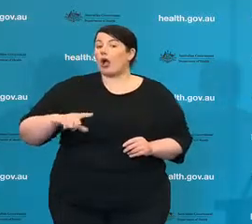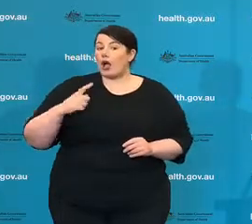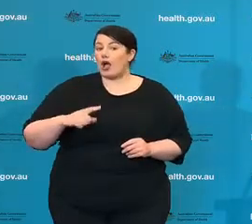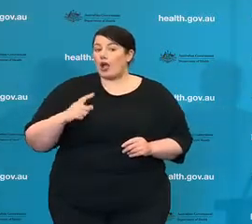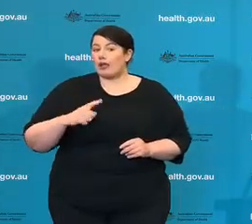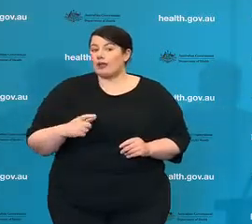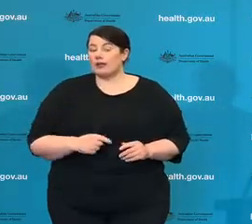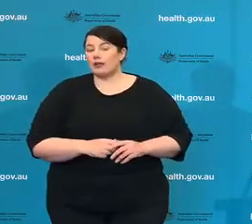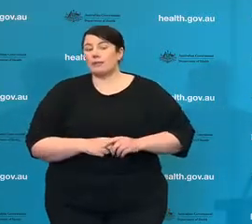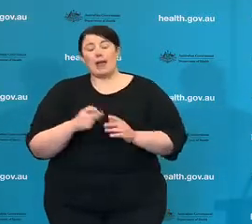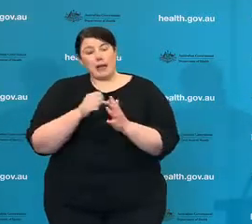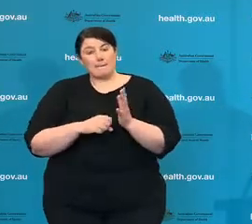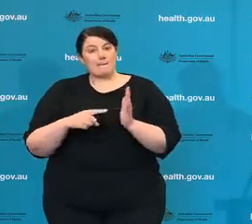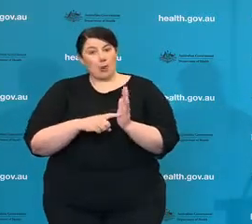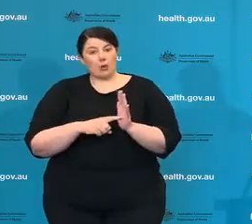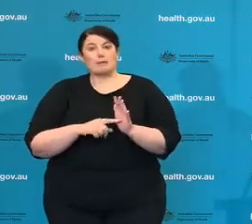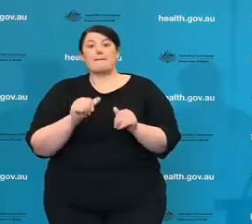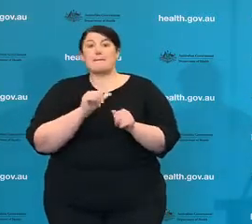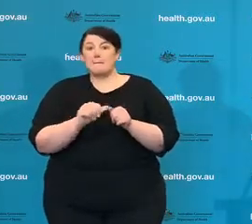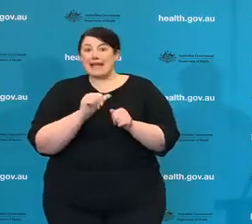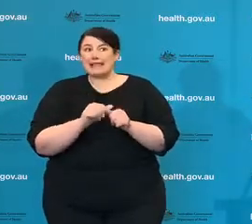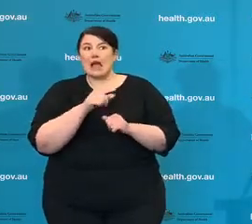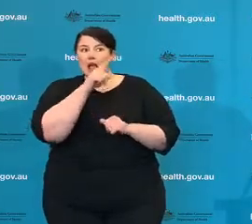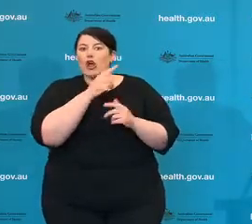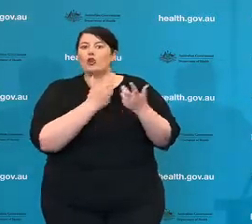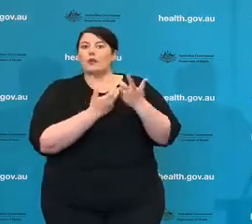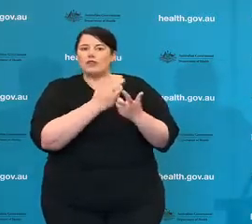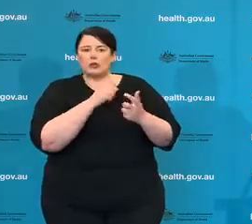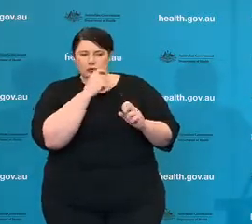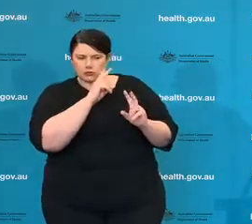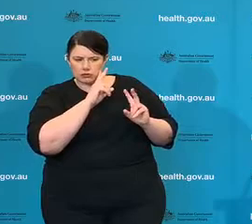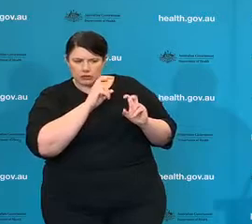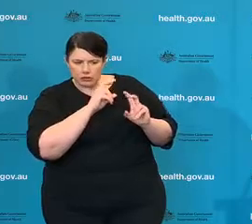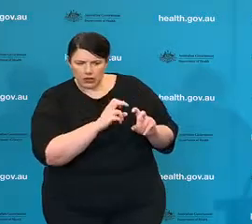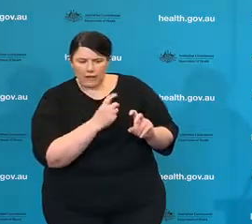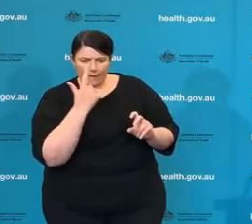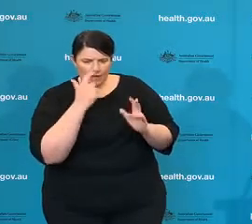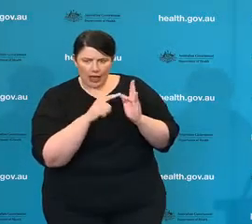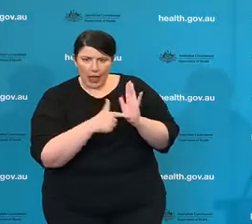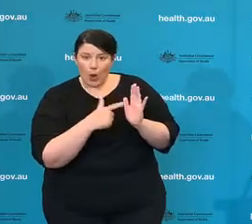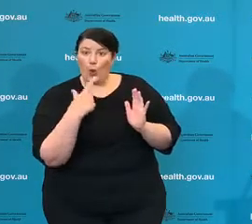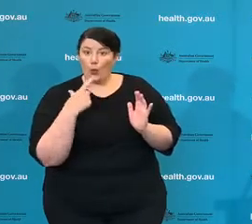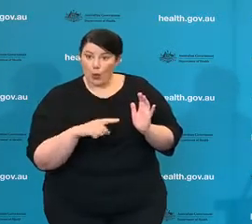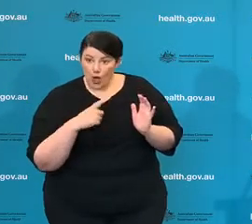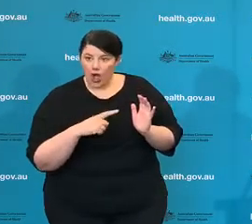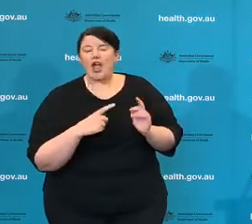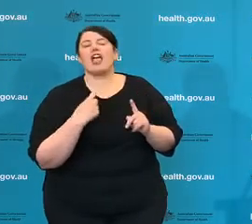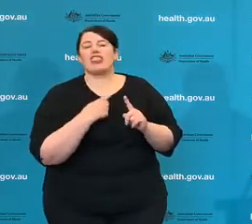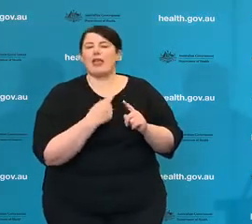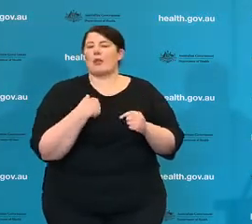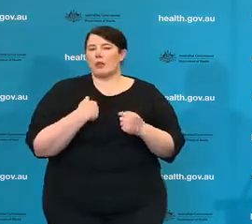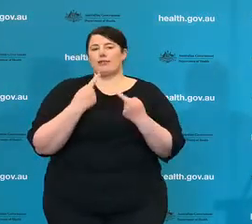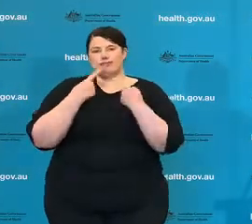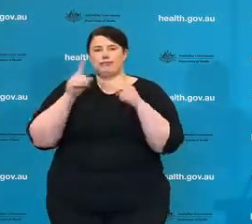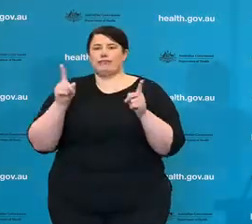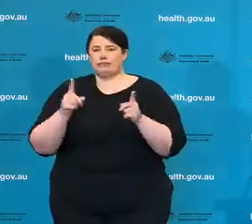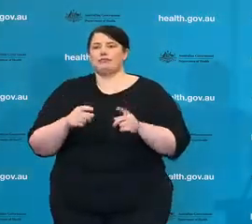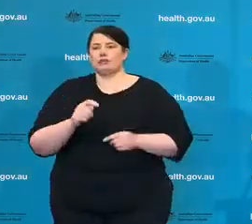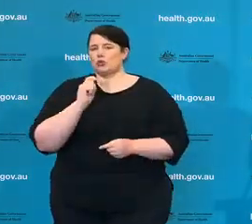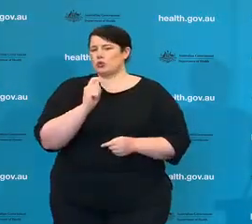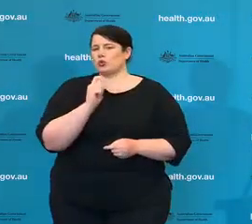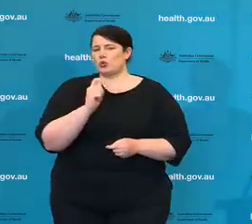thing is that we wait for the trialists at Oxford to give us the information, which I'm sure they will in the coming days.